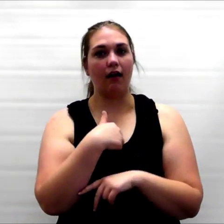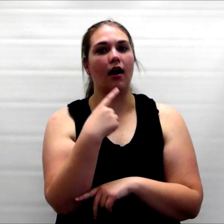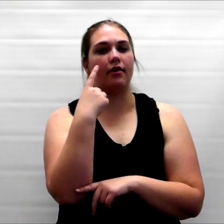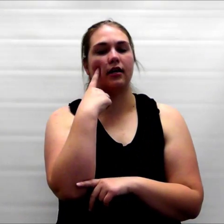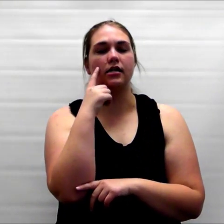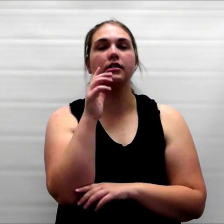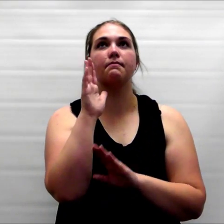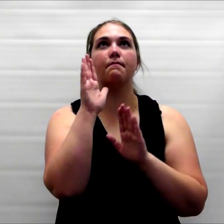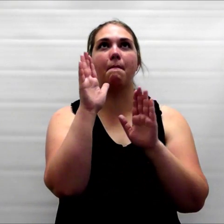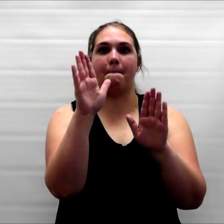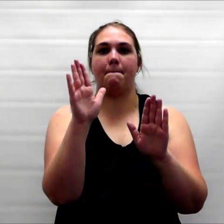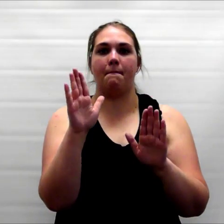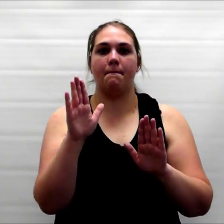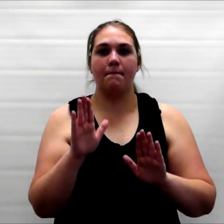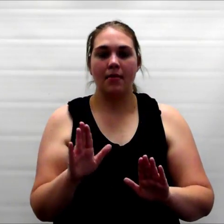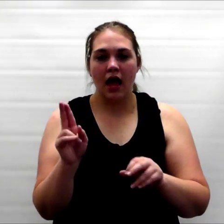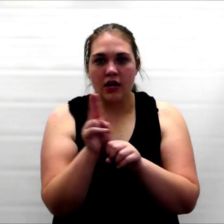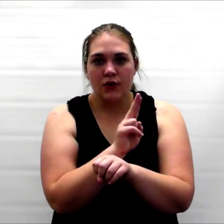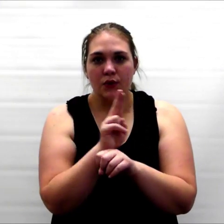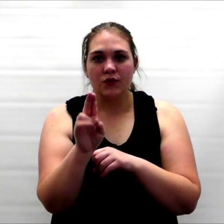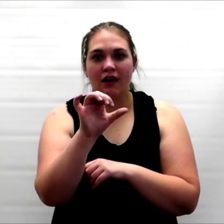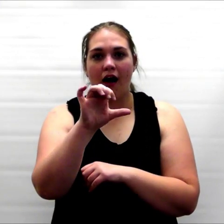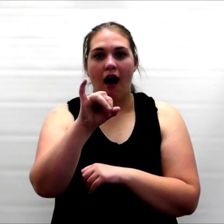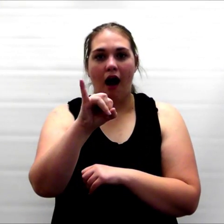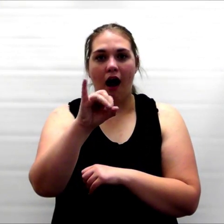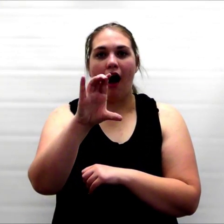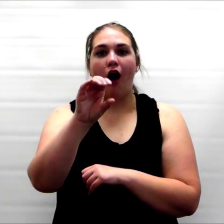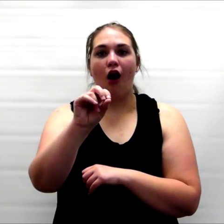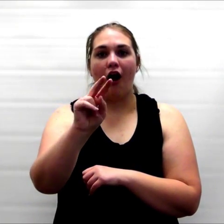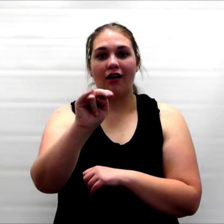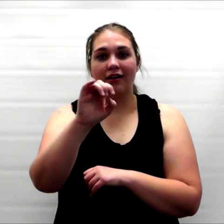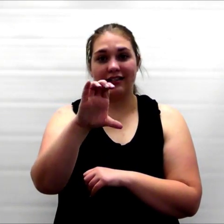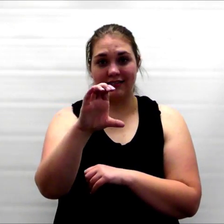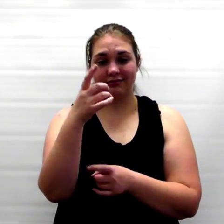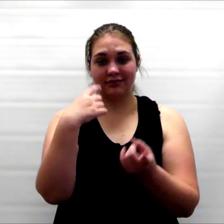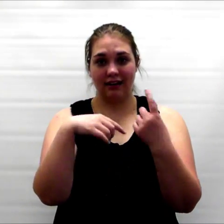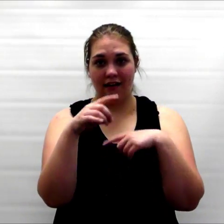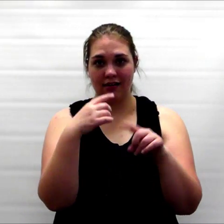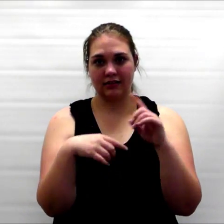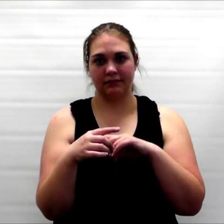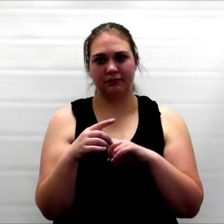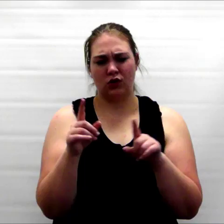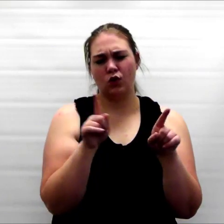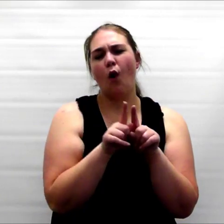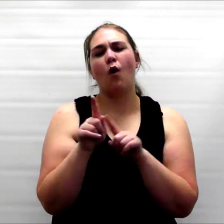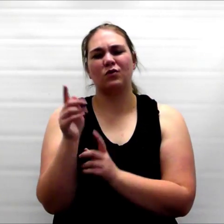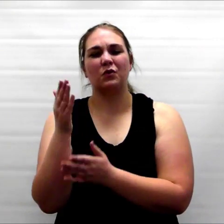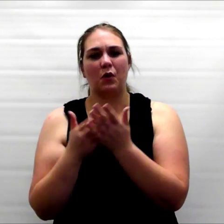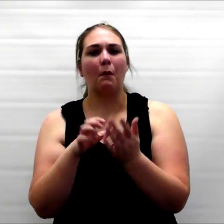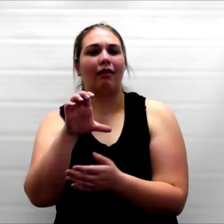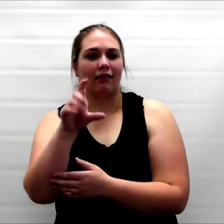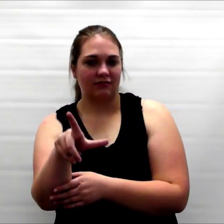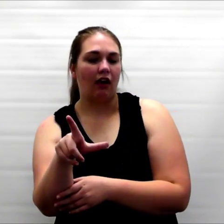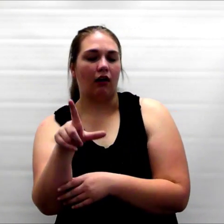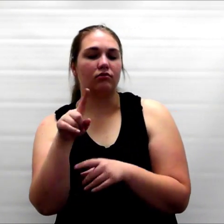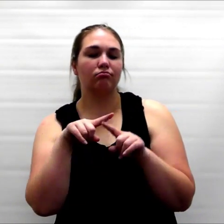and I thought it was an amazing use of some iconic signs and also some classifiers,